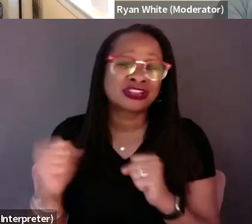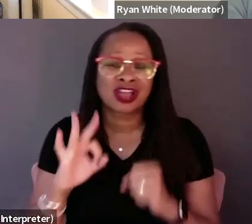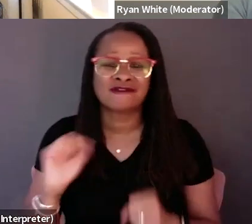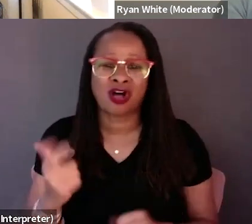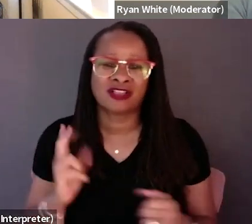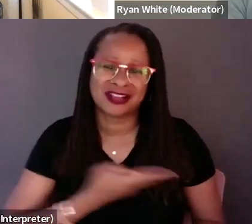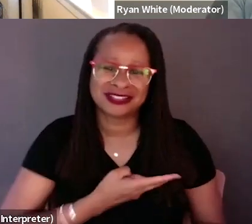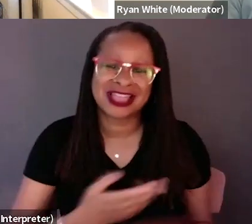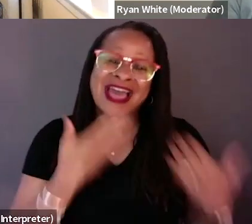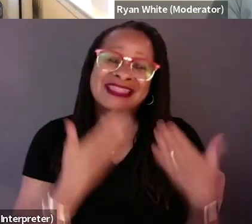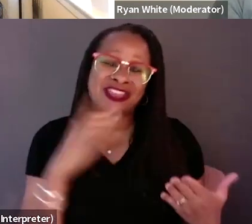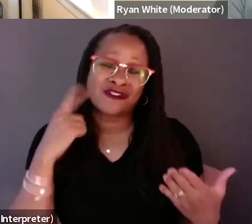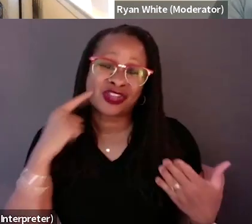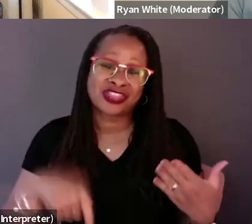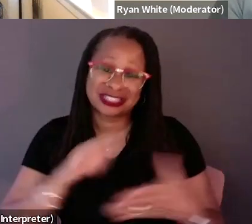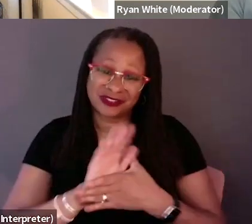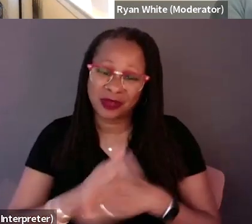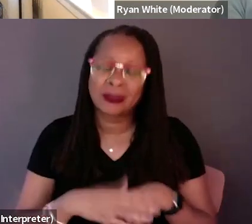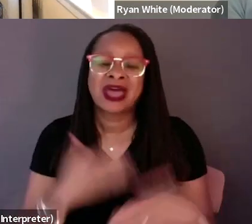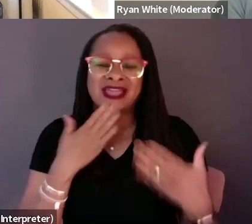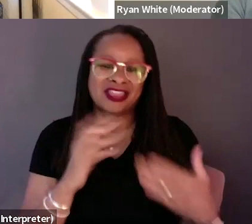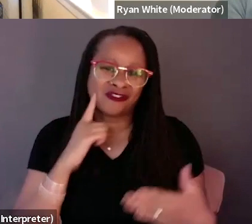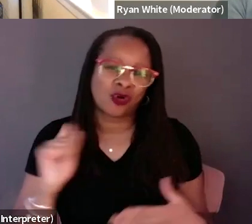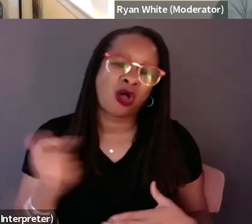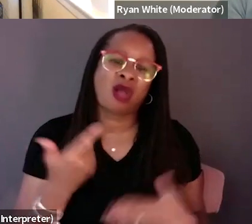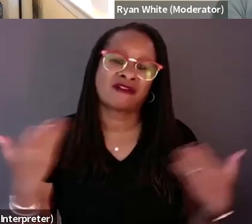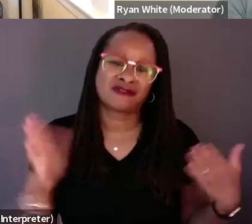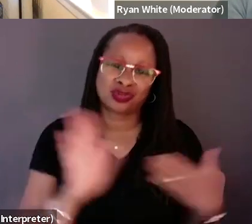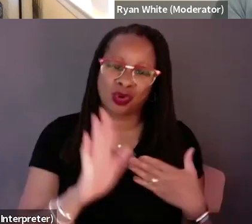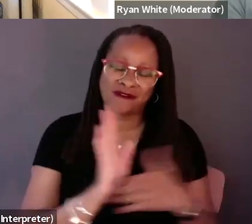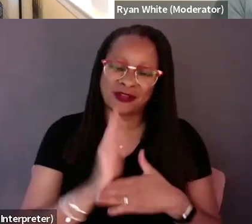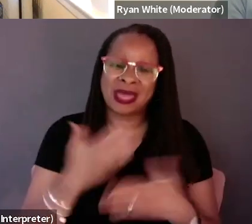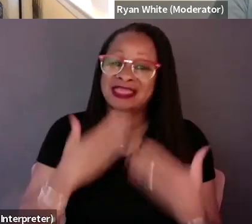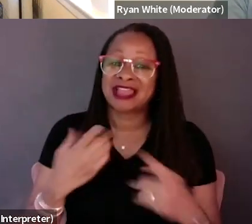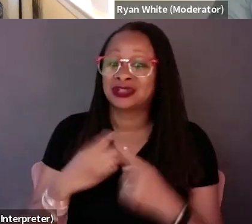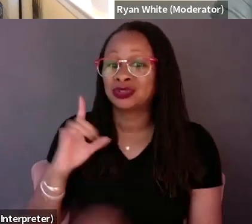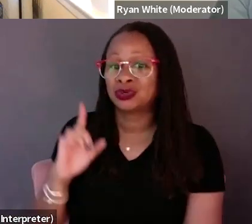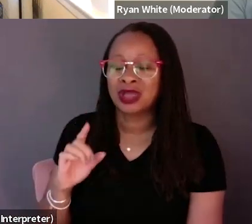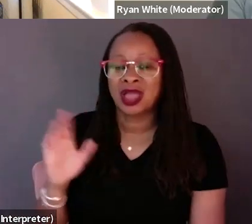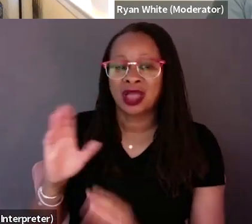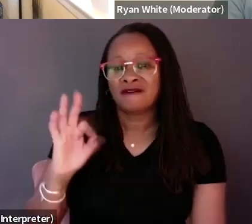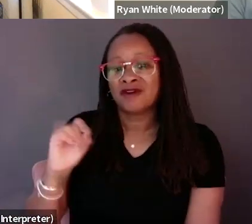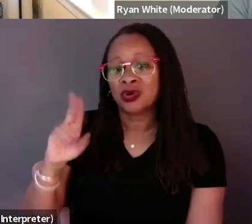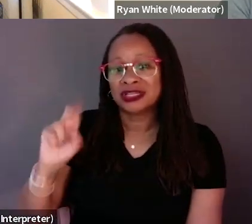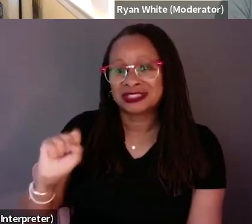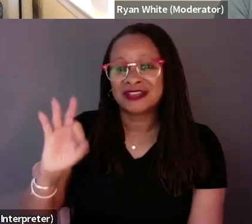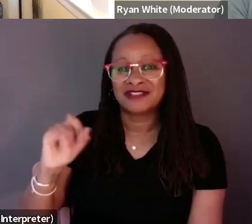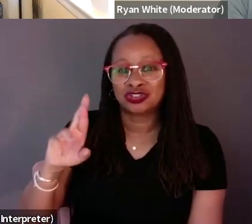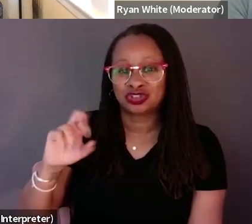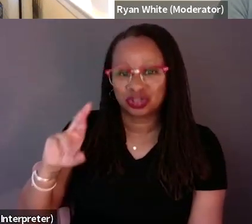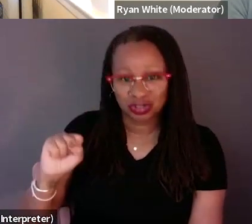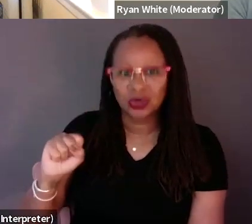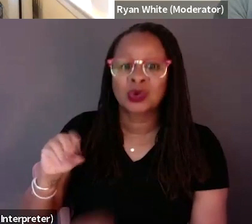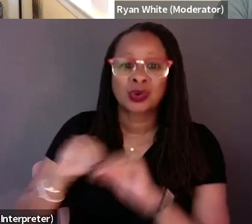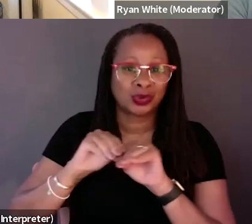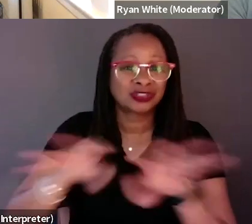of us. So thank you for this film, and thank you for all of your films. And thank you to its Focus Features, right, that